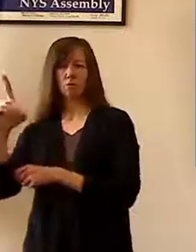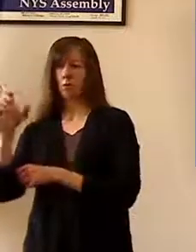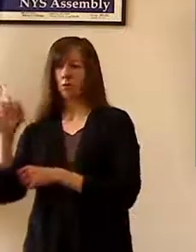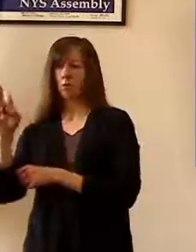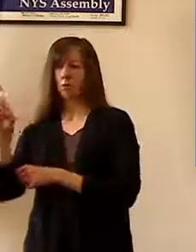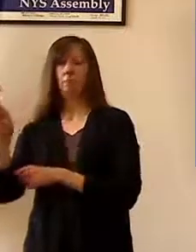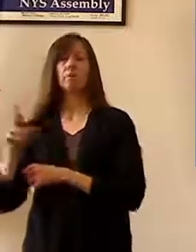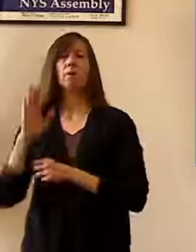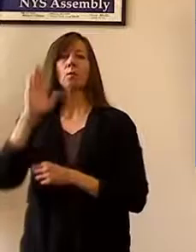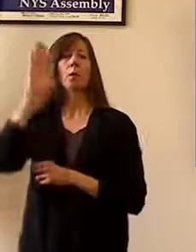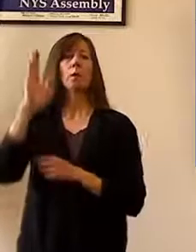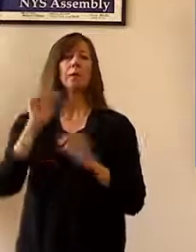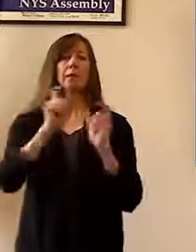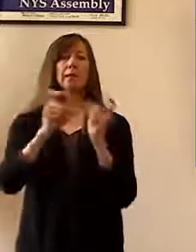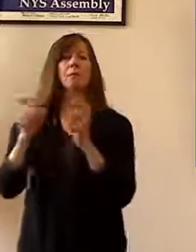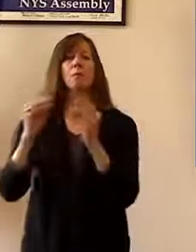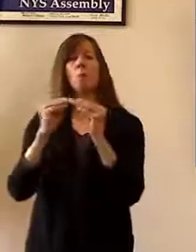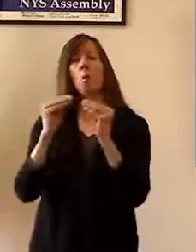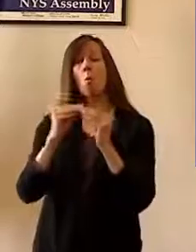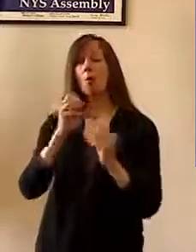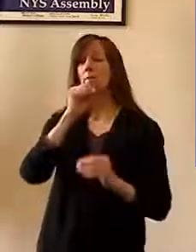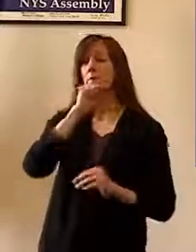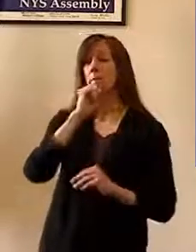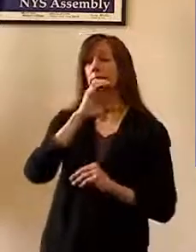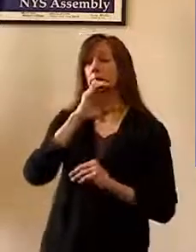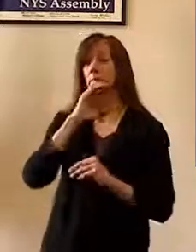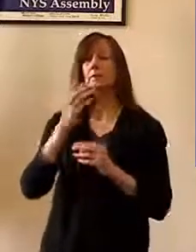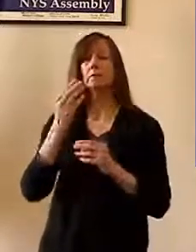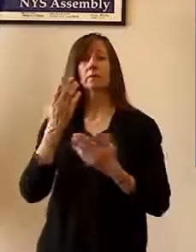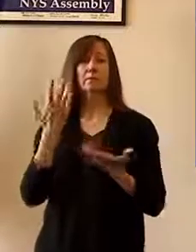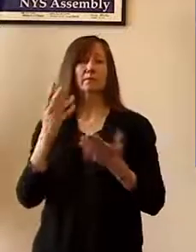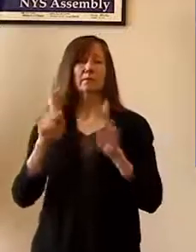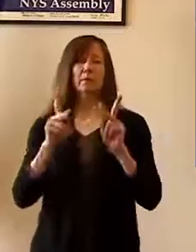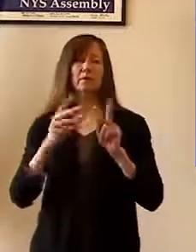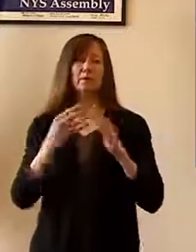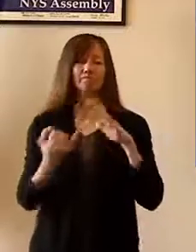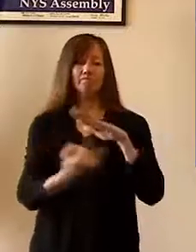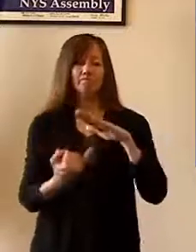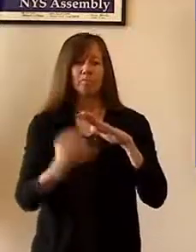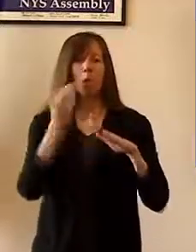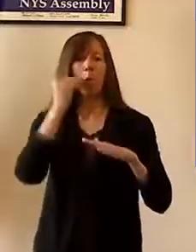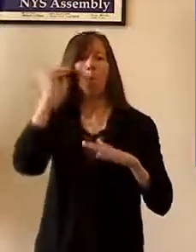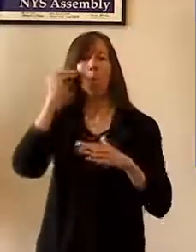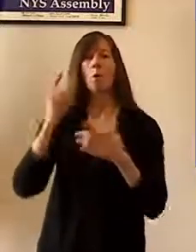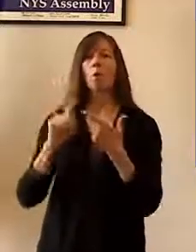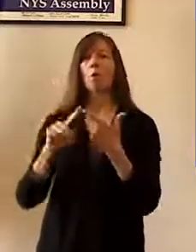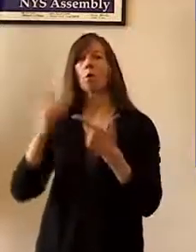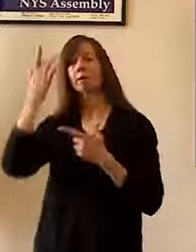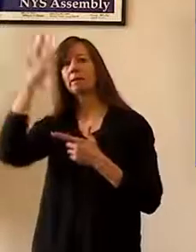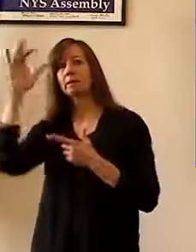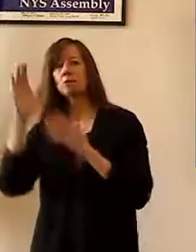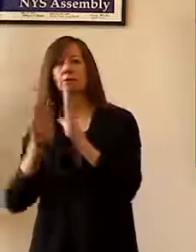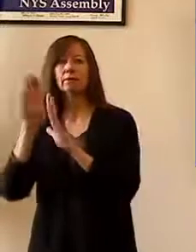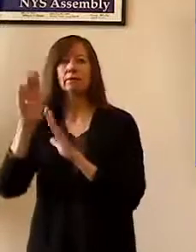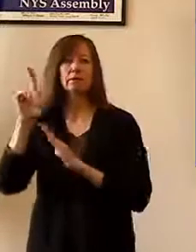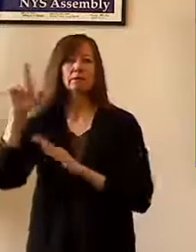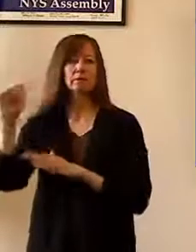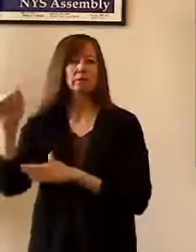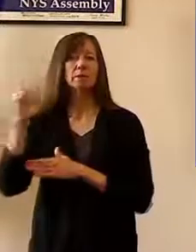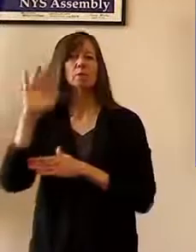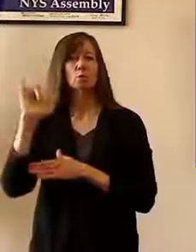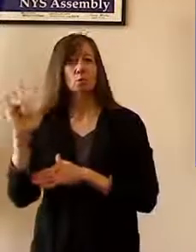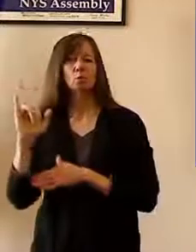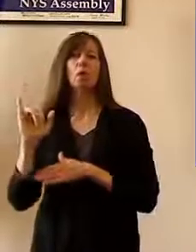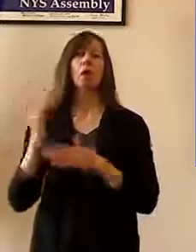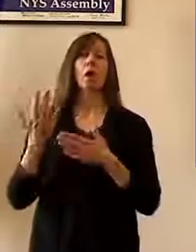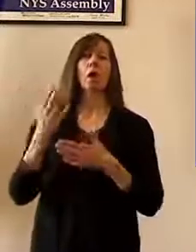doses to homebound patients, those with intellectual and developmental disabilities, and Sun River Healthcare is partnering with us